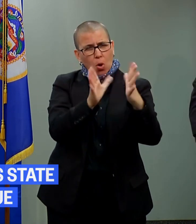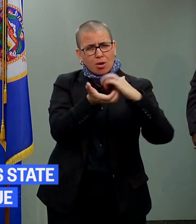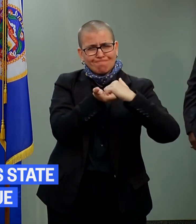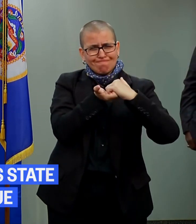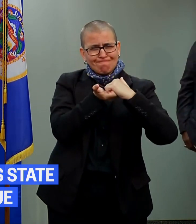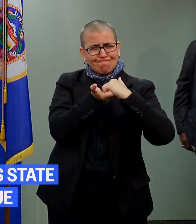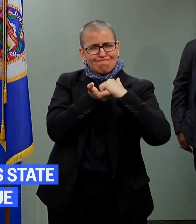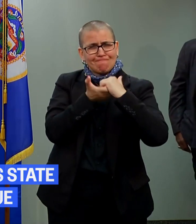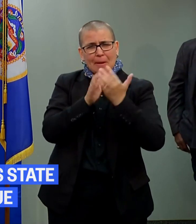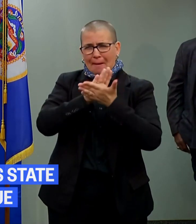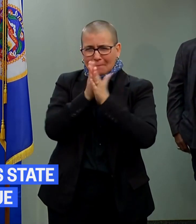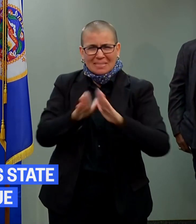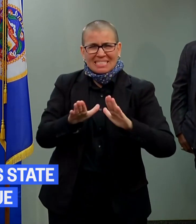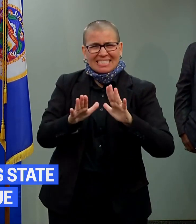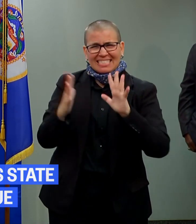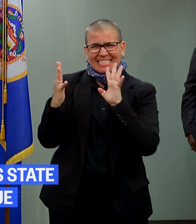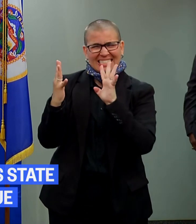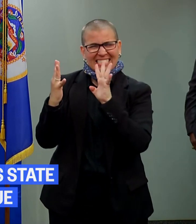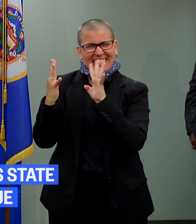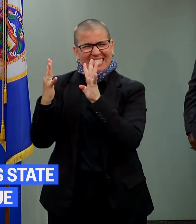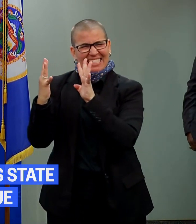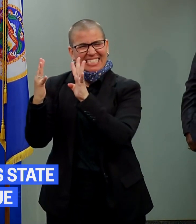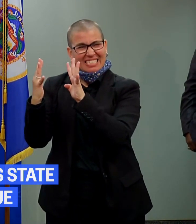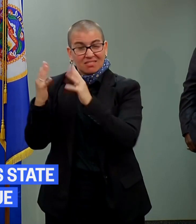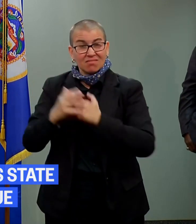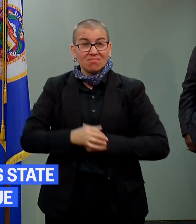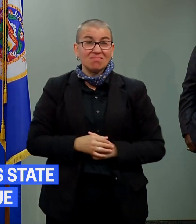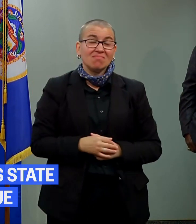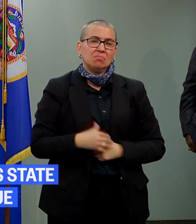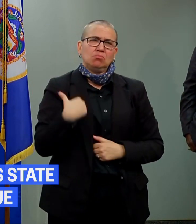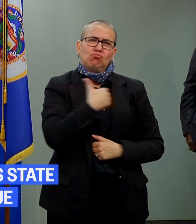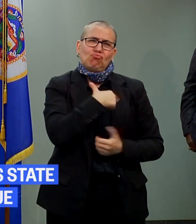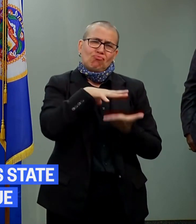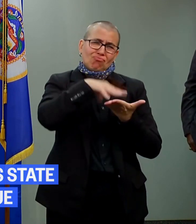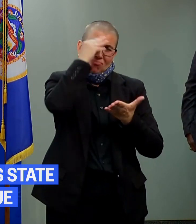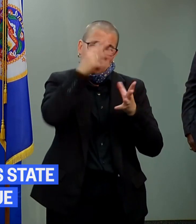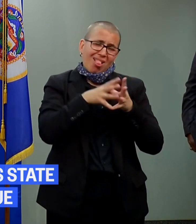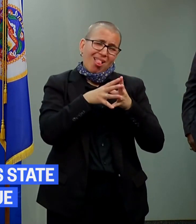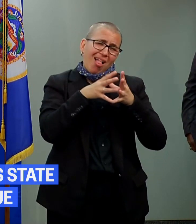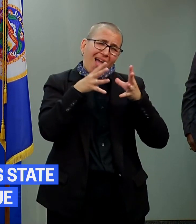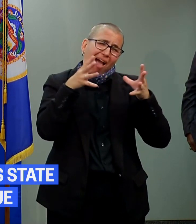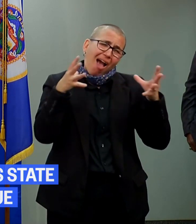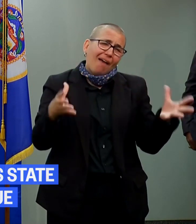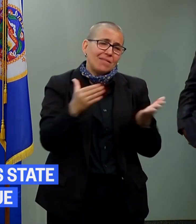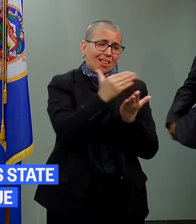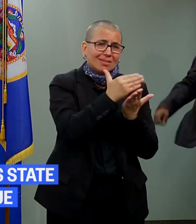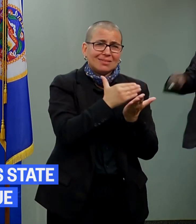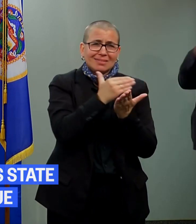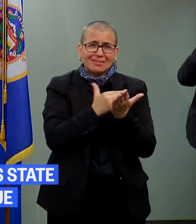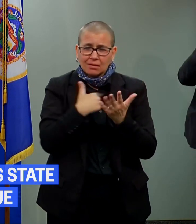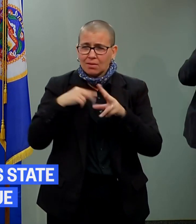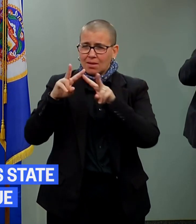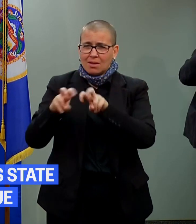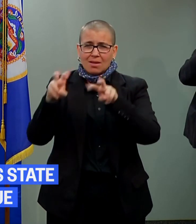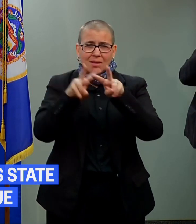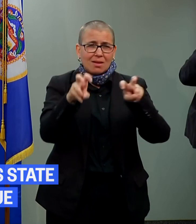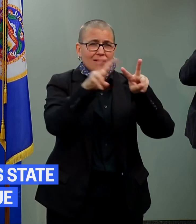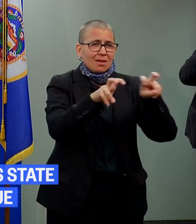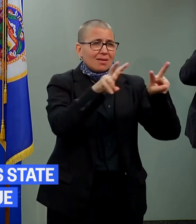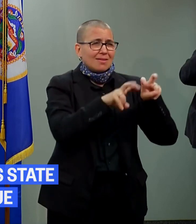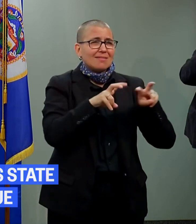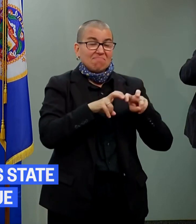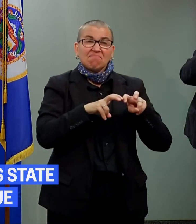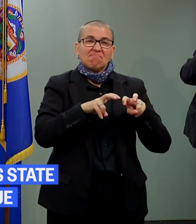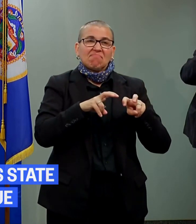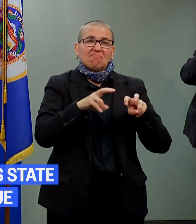I stand on the backside of last night to say our goal was accomplished. Fires were not set.